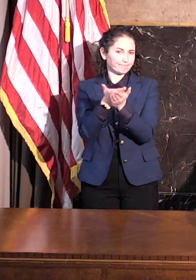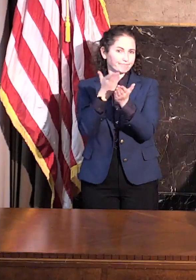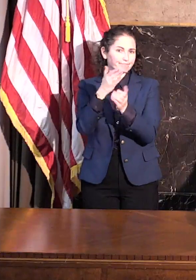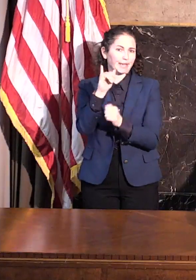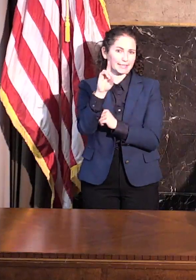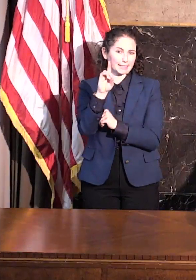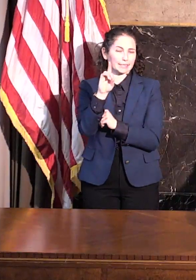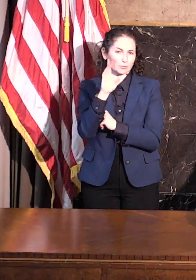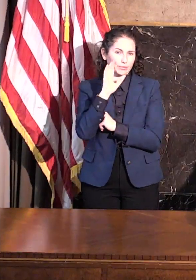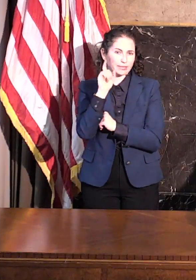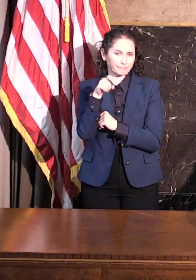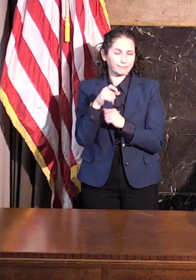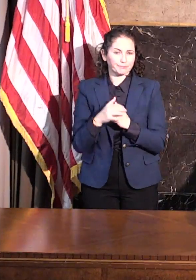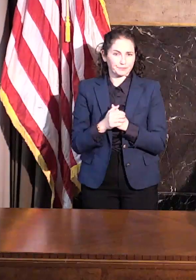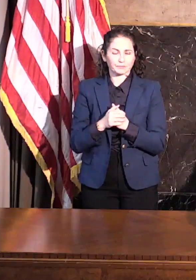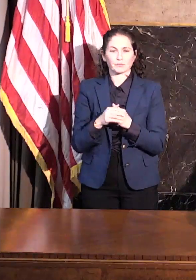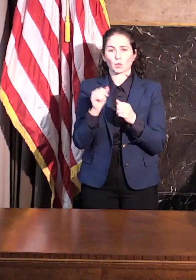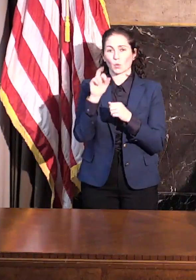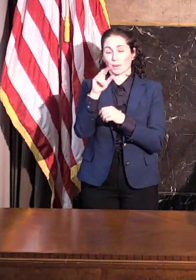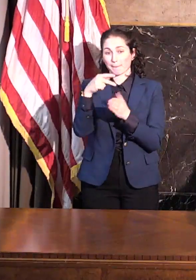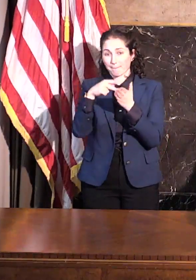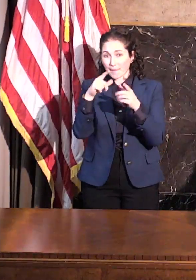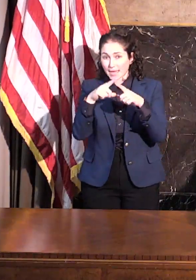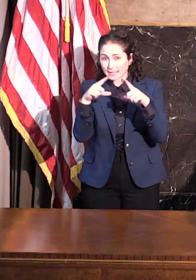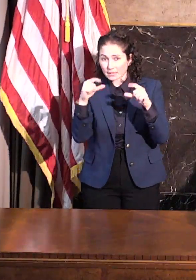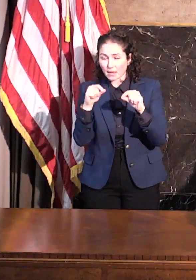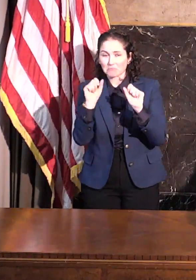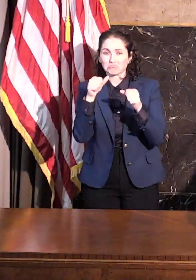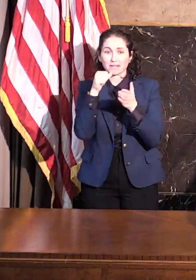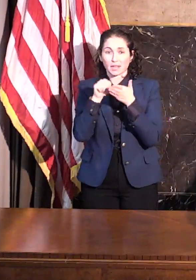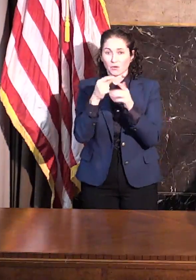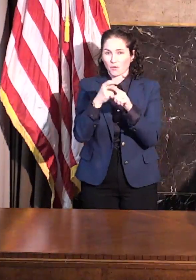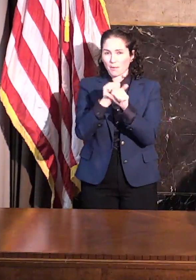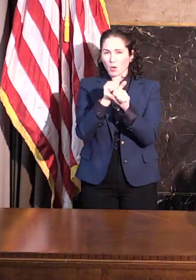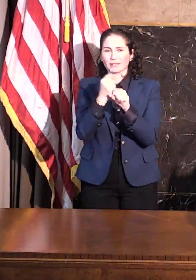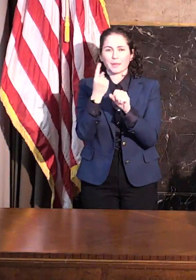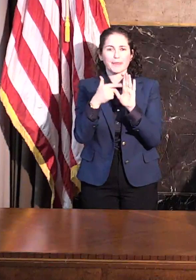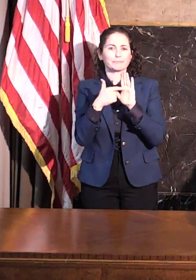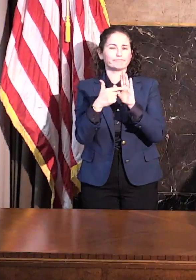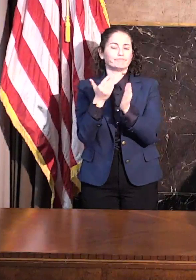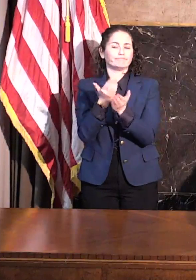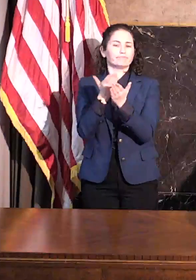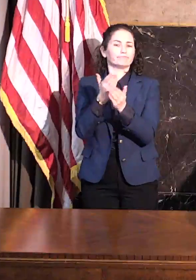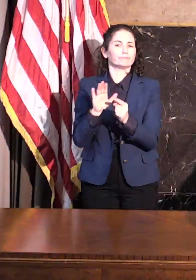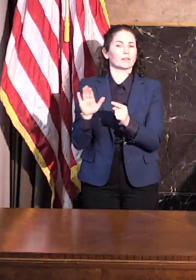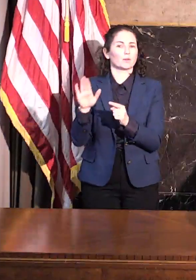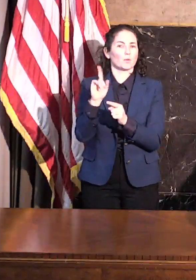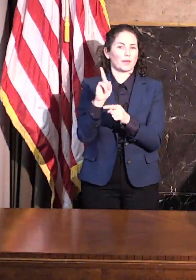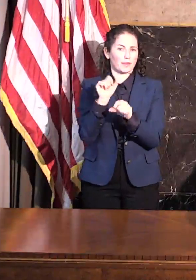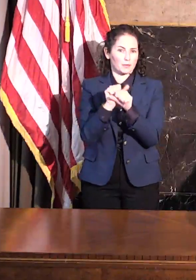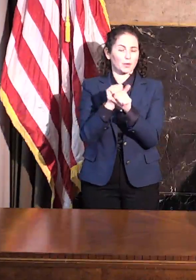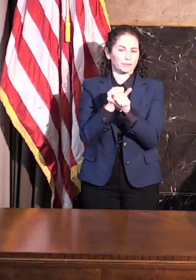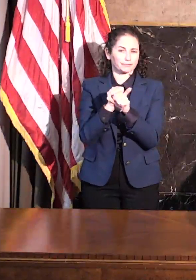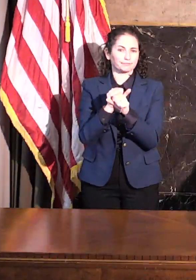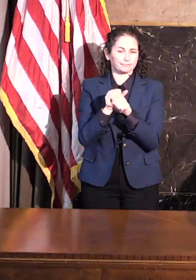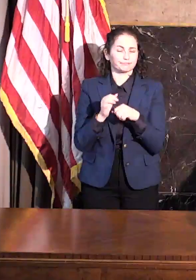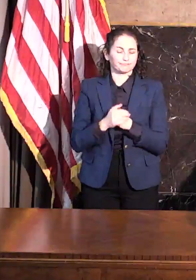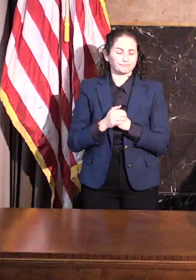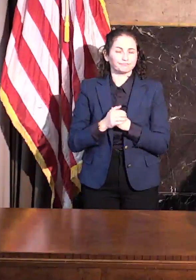schedule appointments just like anyone else. They will identify themselves as an eligible worker, and then when they show up for the